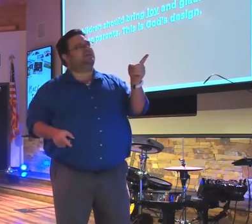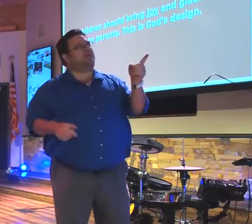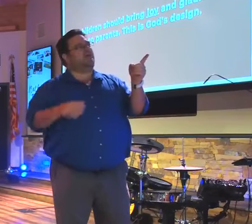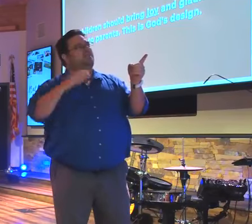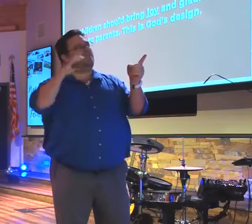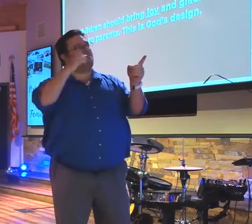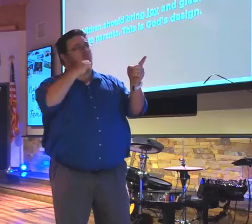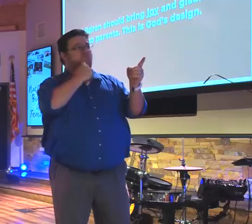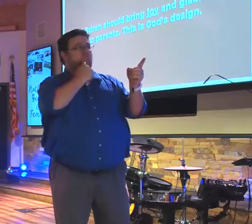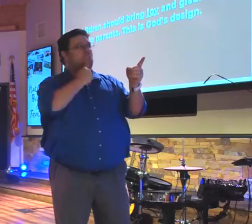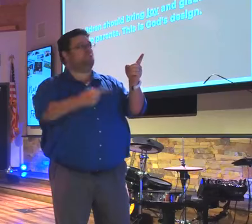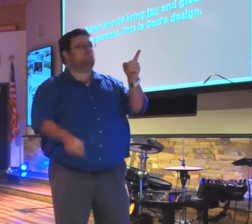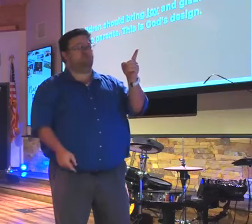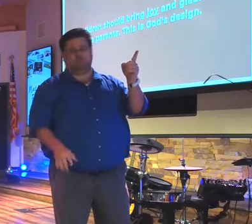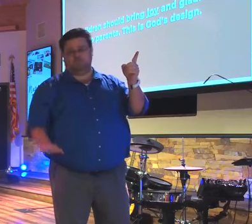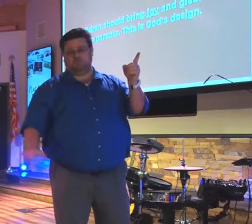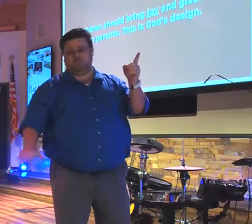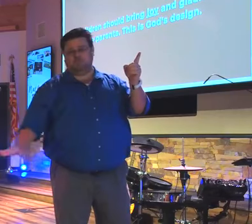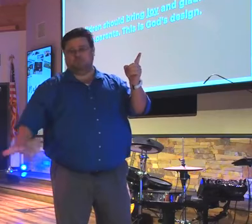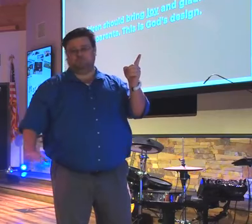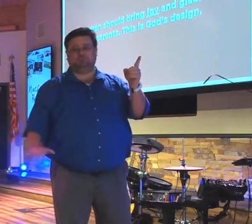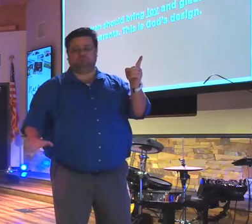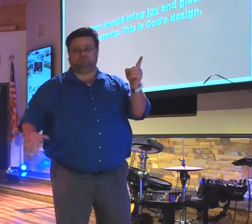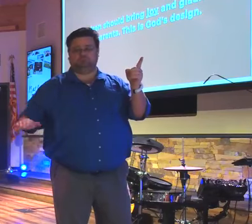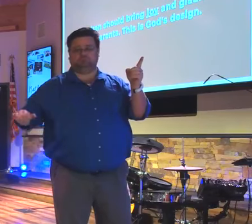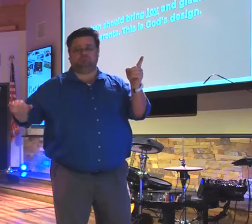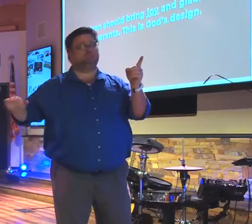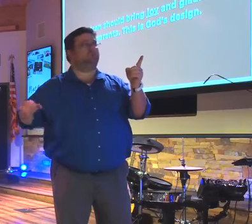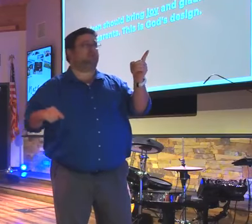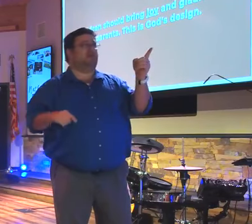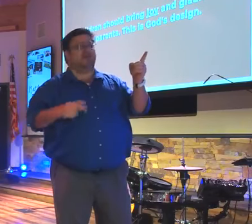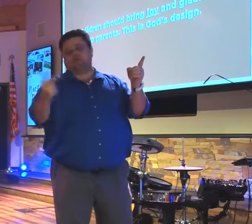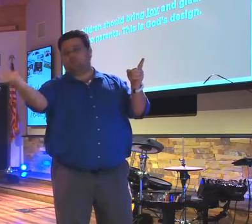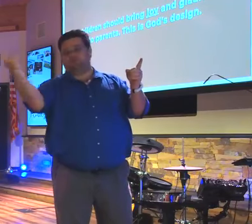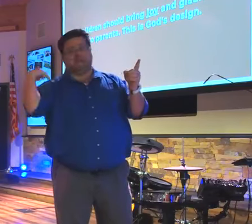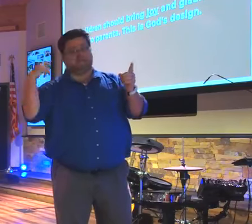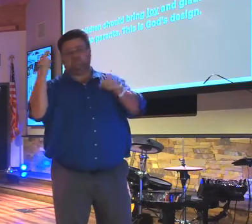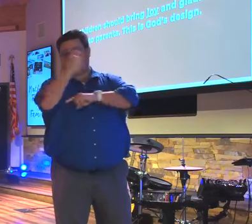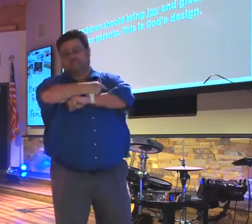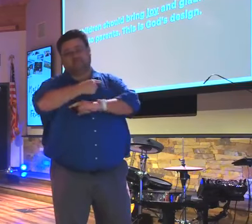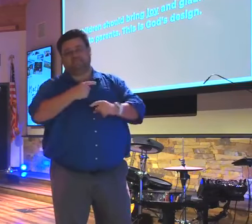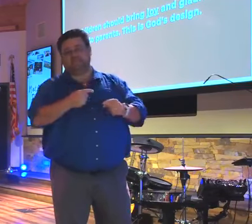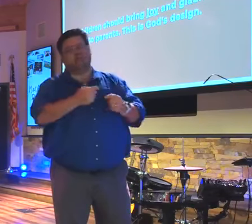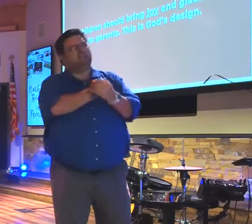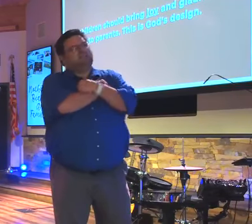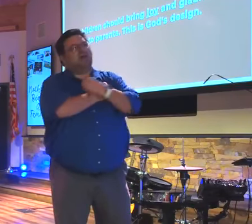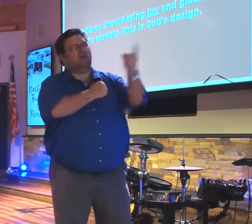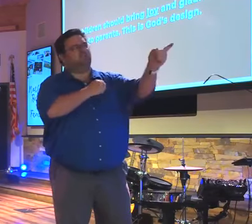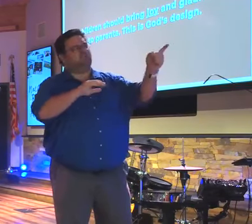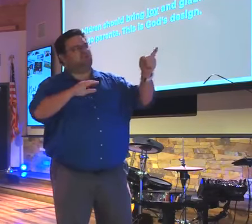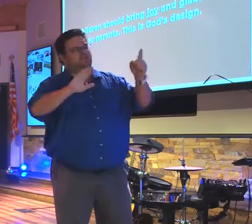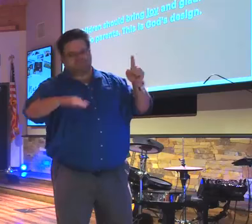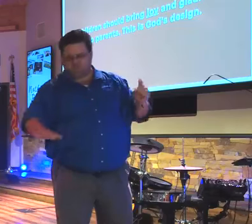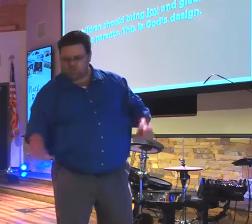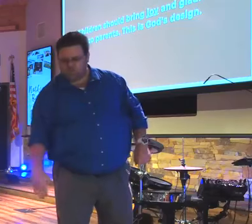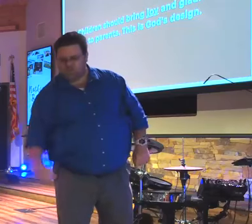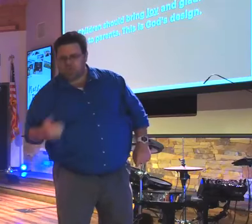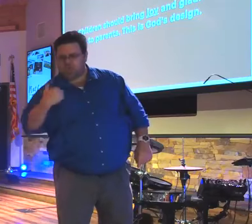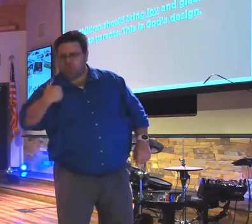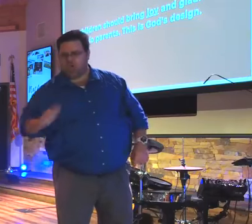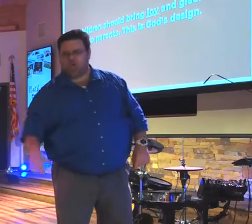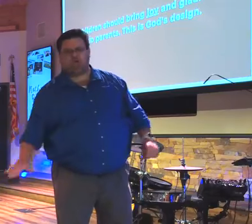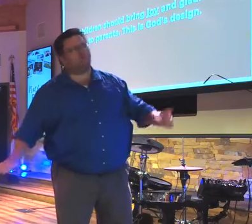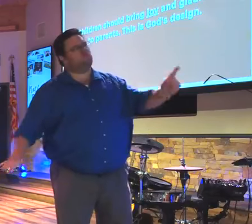those days when our kids were growing up. That I would go back in a heartbeat to those days. I love those days. I told you a few weeks